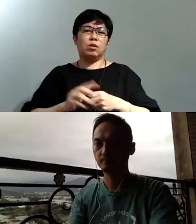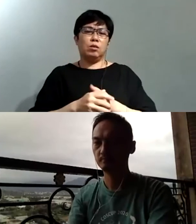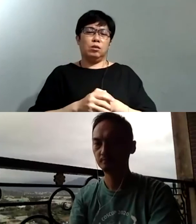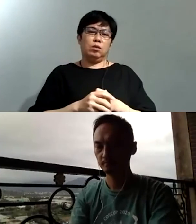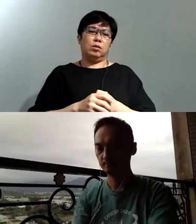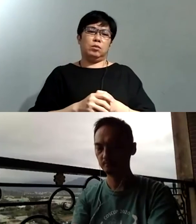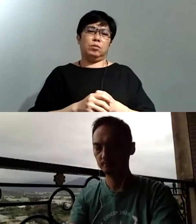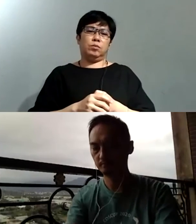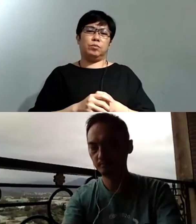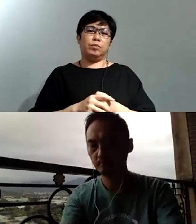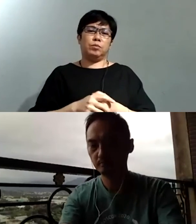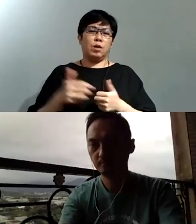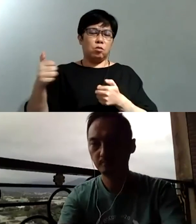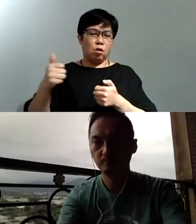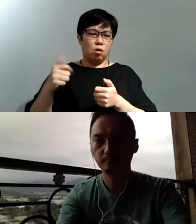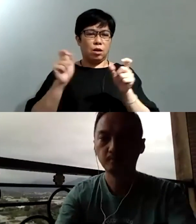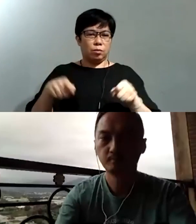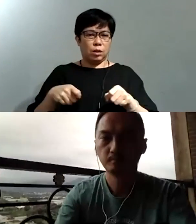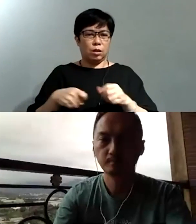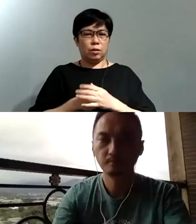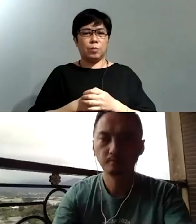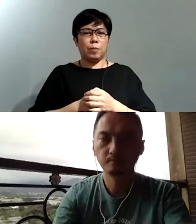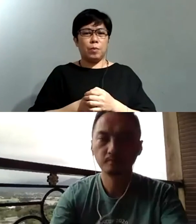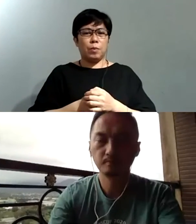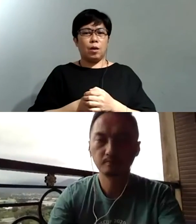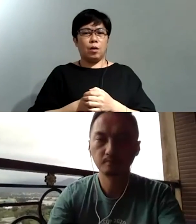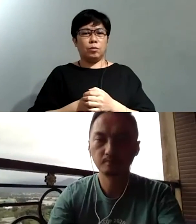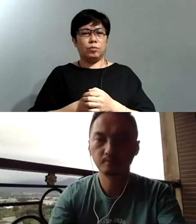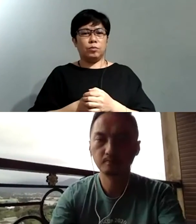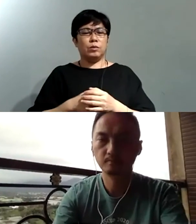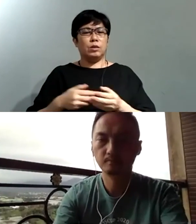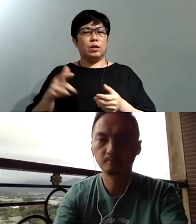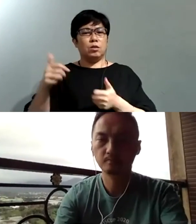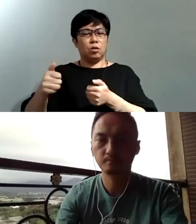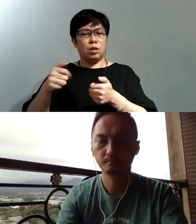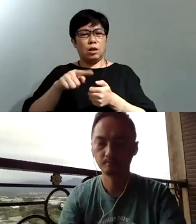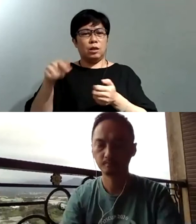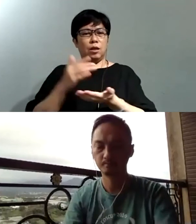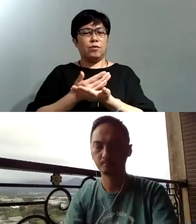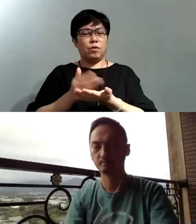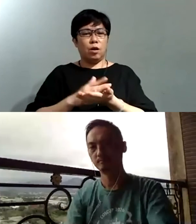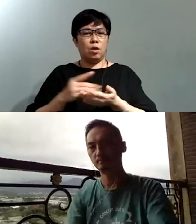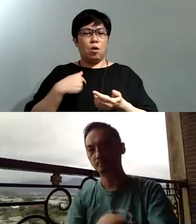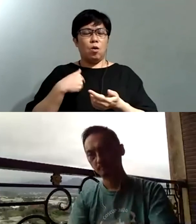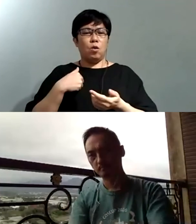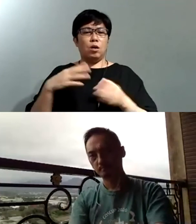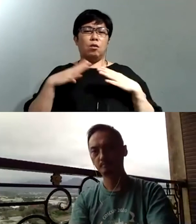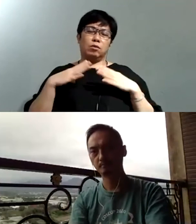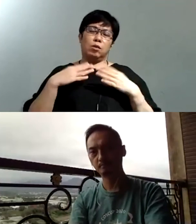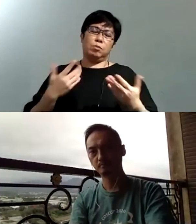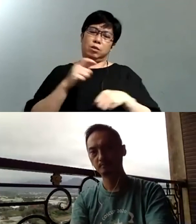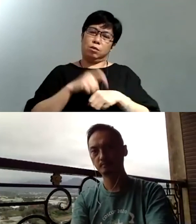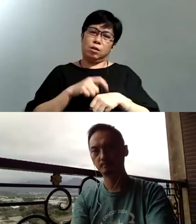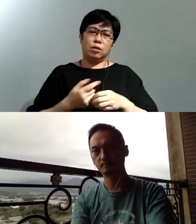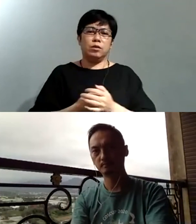the question, and thank you for the lovely presentations. I really enjoyed this panel. There was one thing as